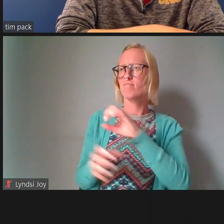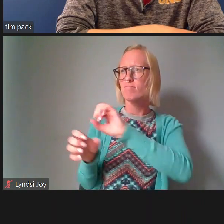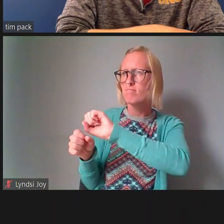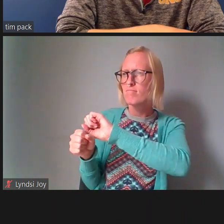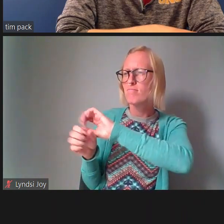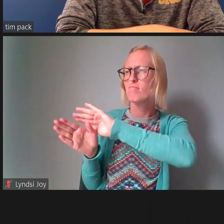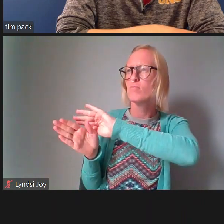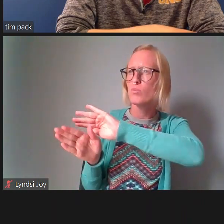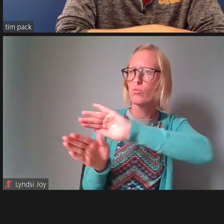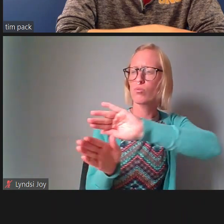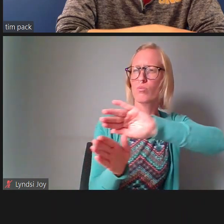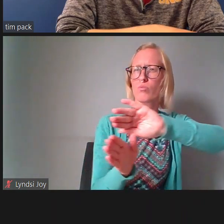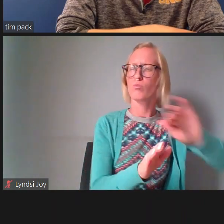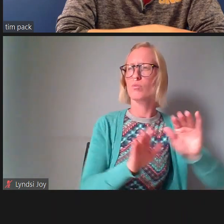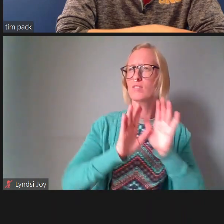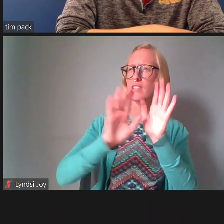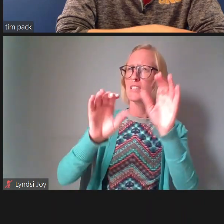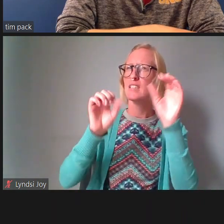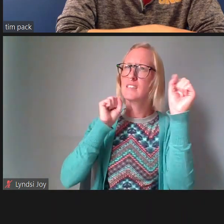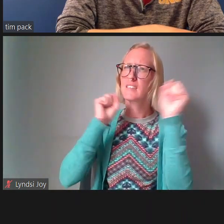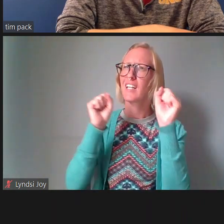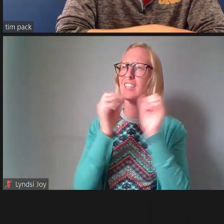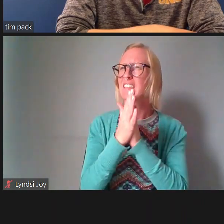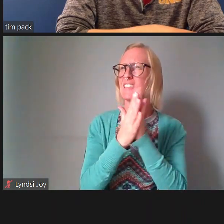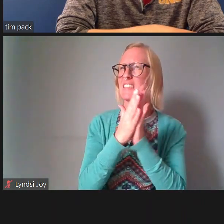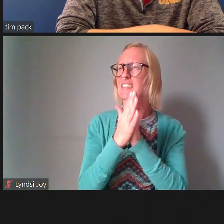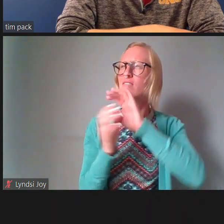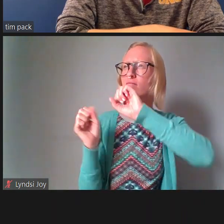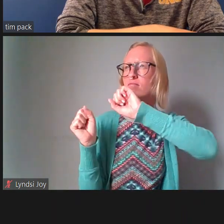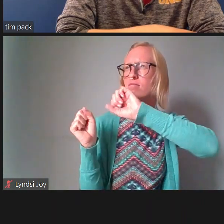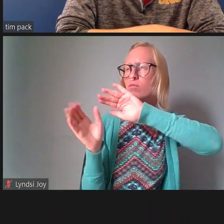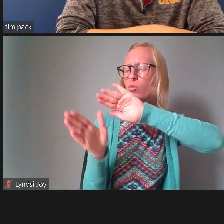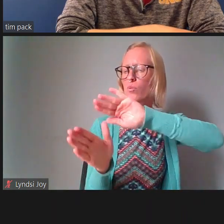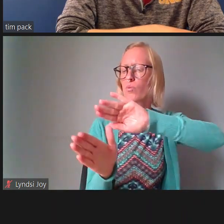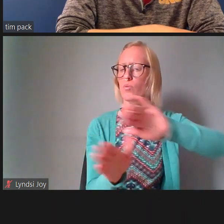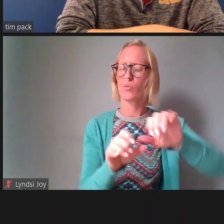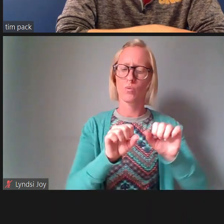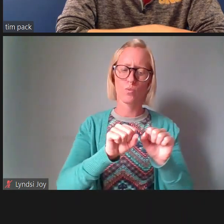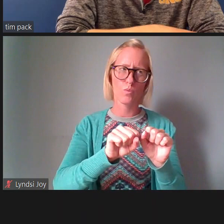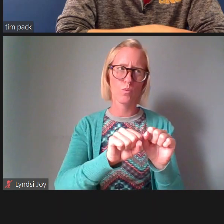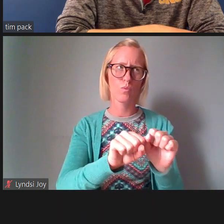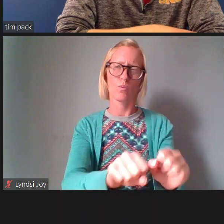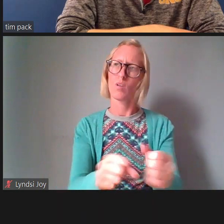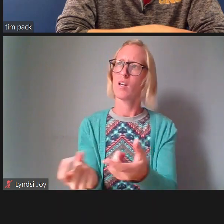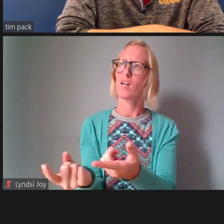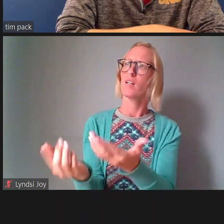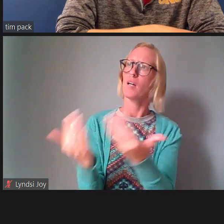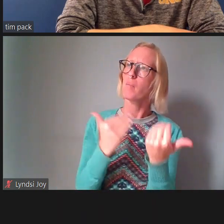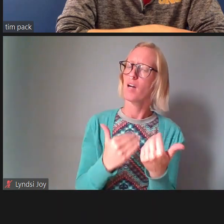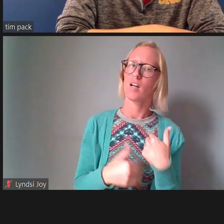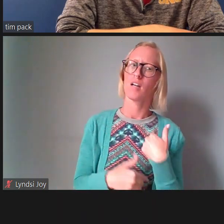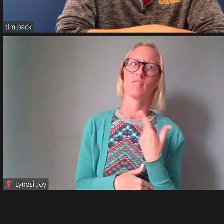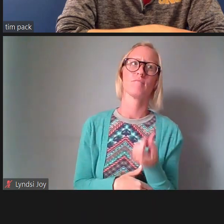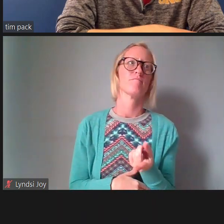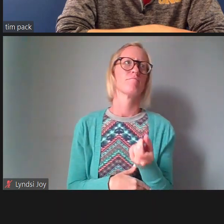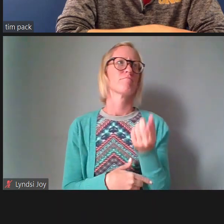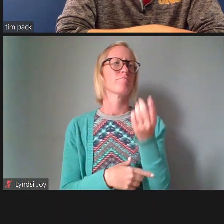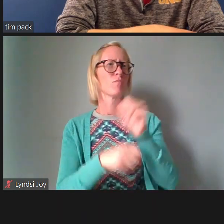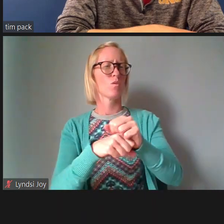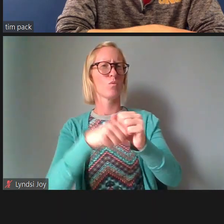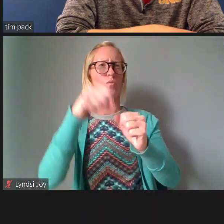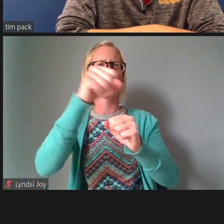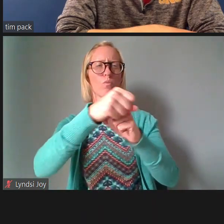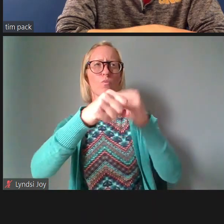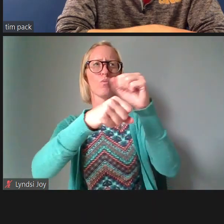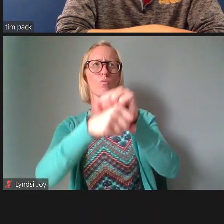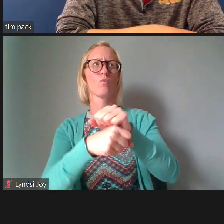pushed. "Come on!" But not come on to the top. The assault on the summit must wait while the three boys accepted